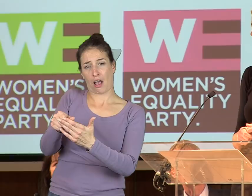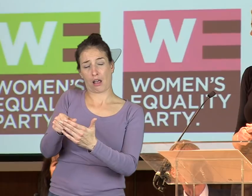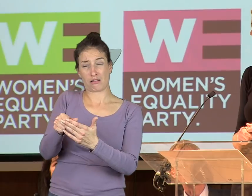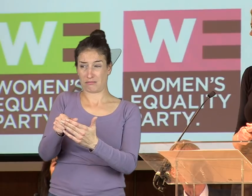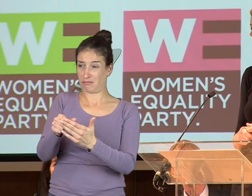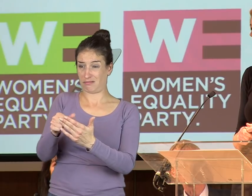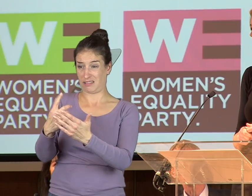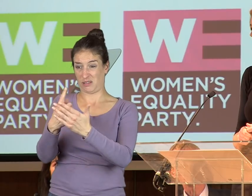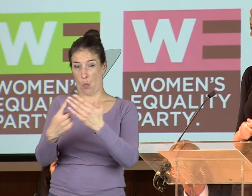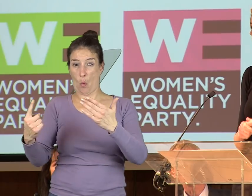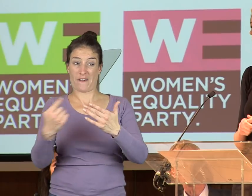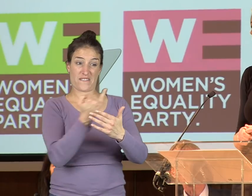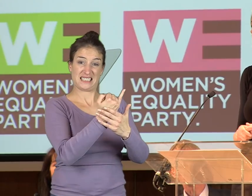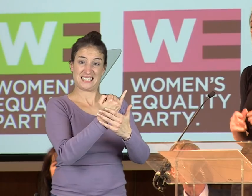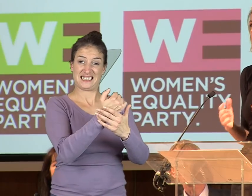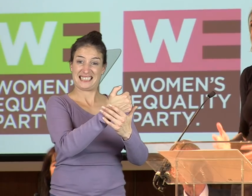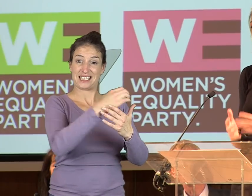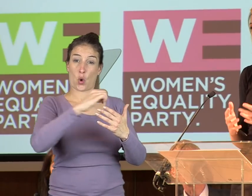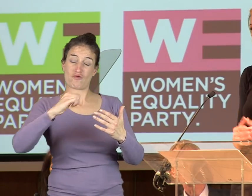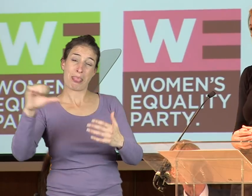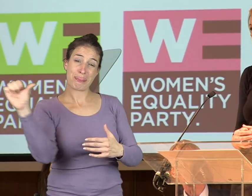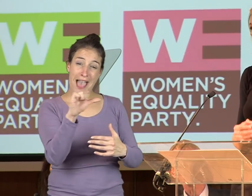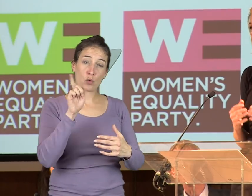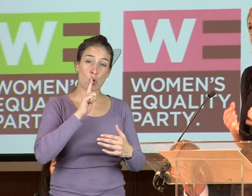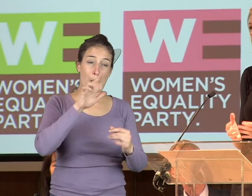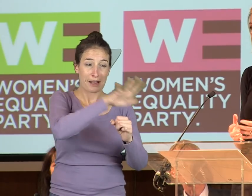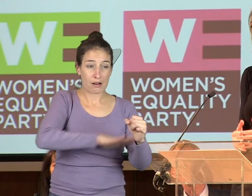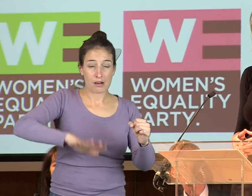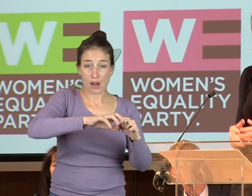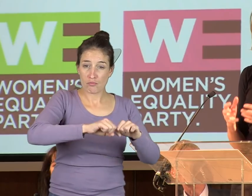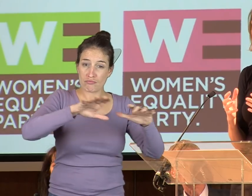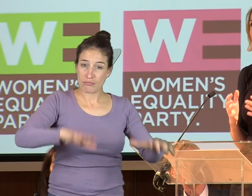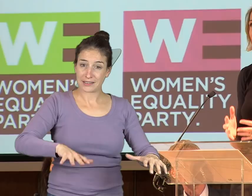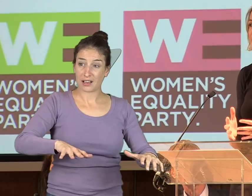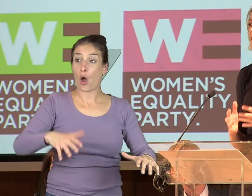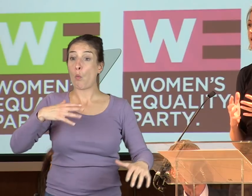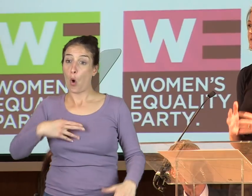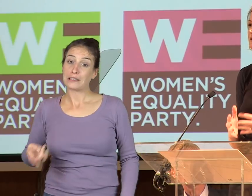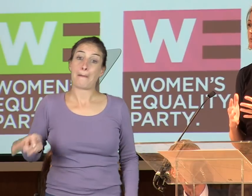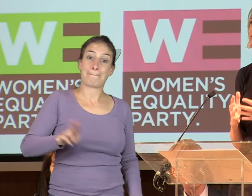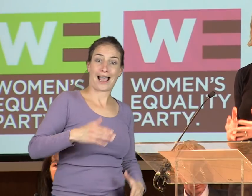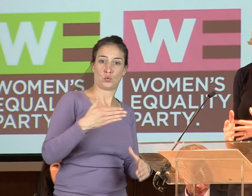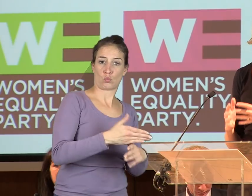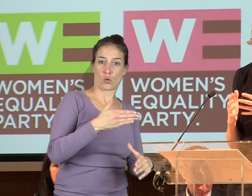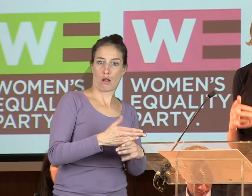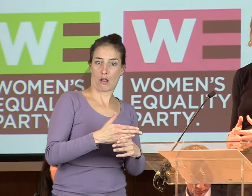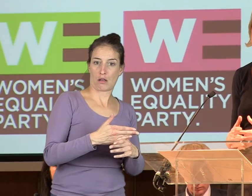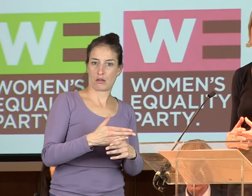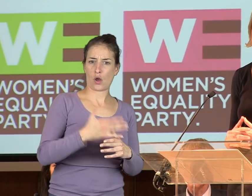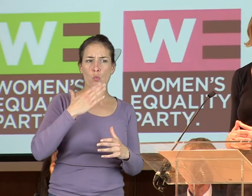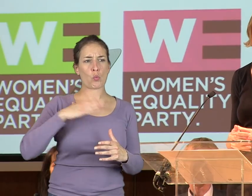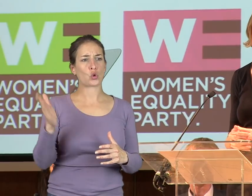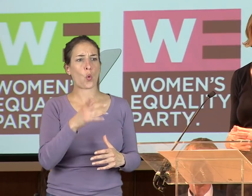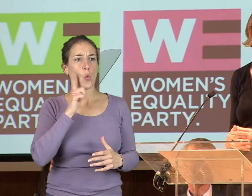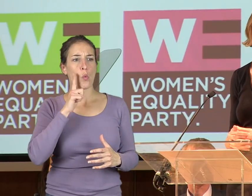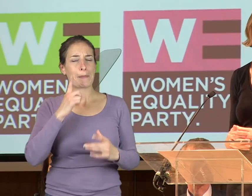so. We want women to realise their potential, and we want to do it by providing a system of childcare that doesn't